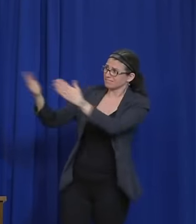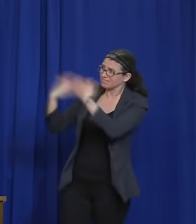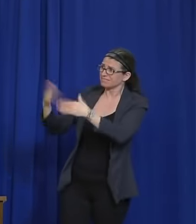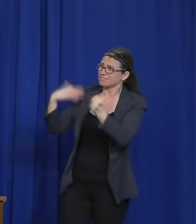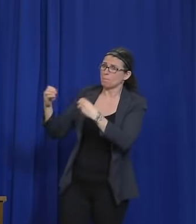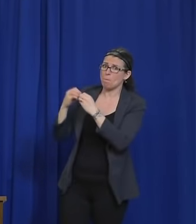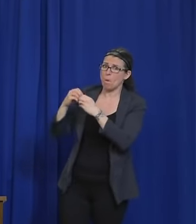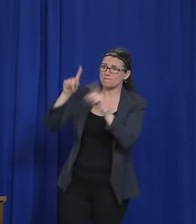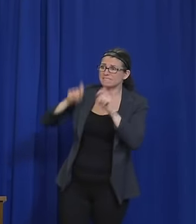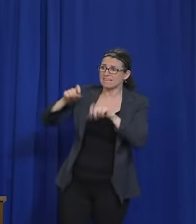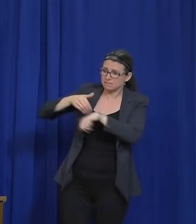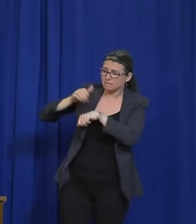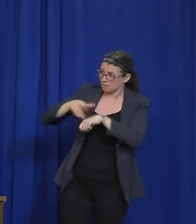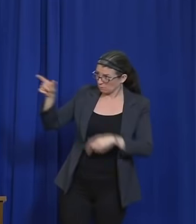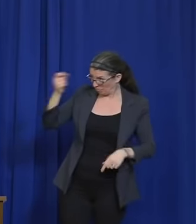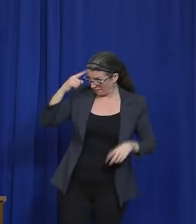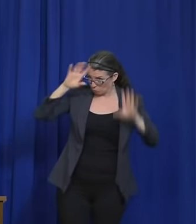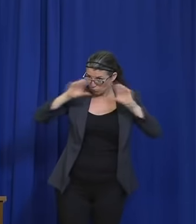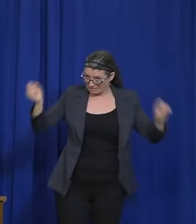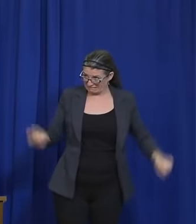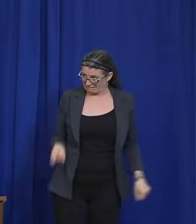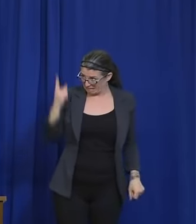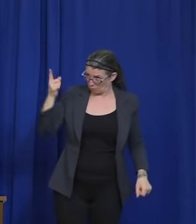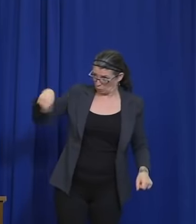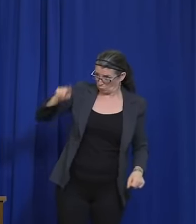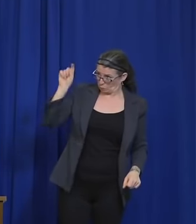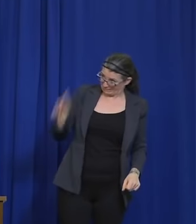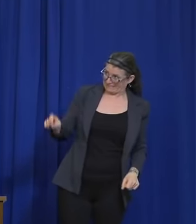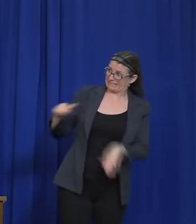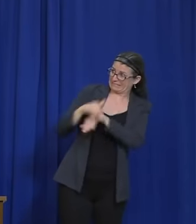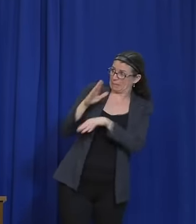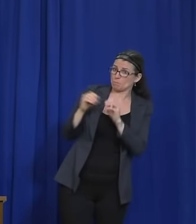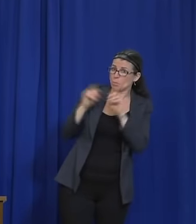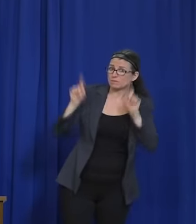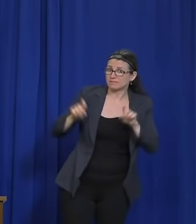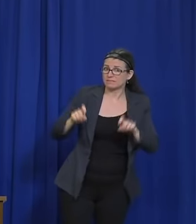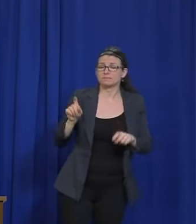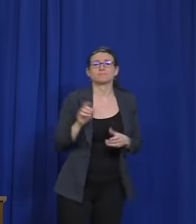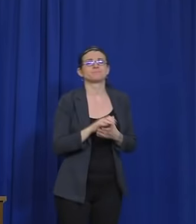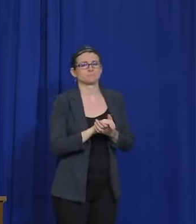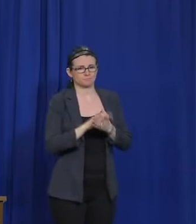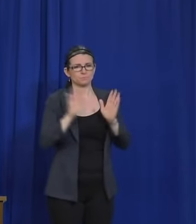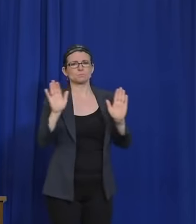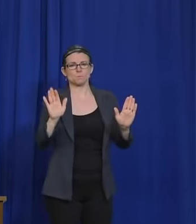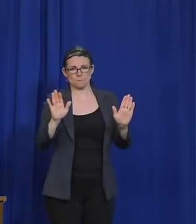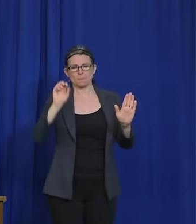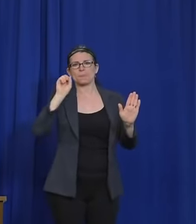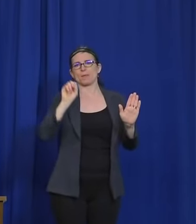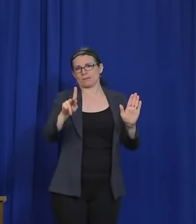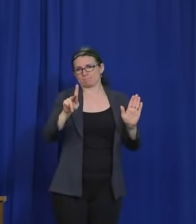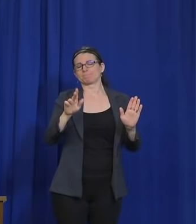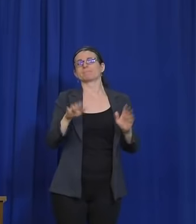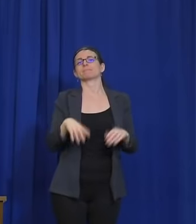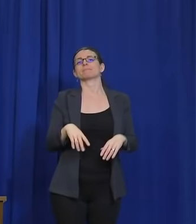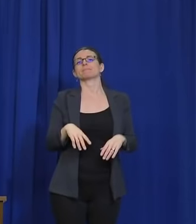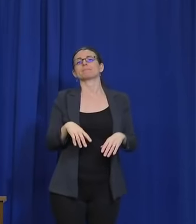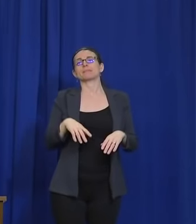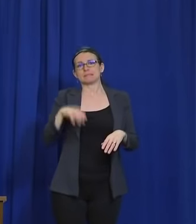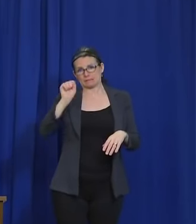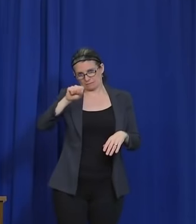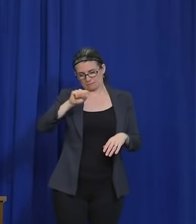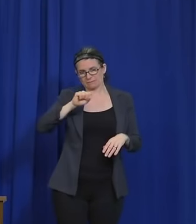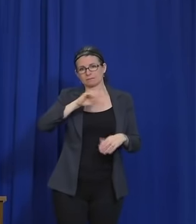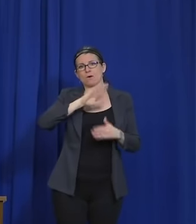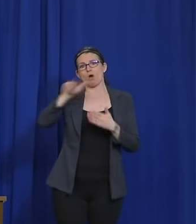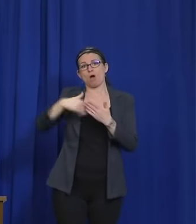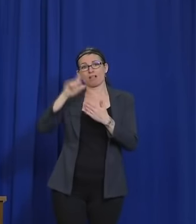I think we've been uniform and consistent on the message the governors have been giving to the federal government, to the vice. There's a call